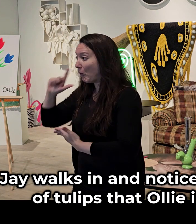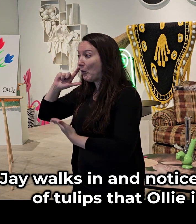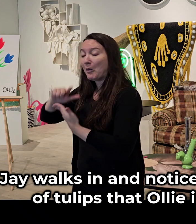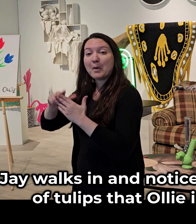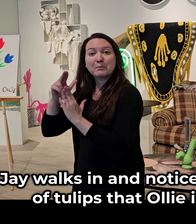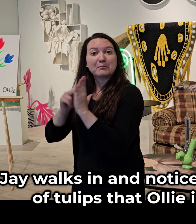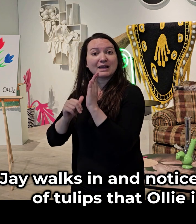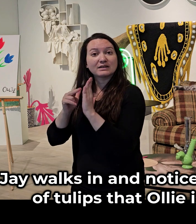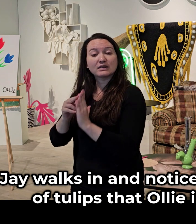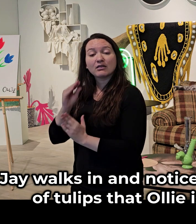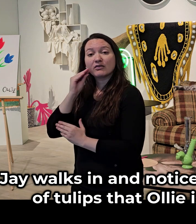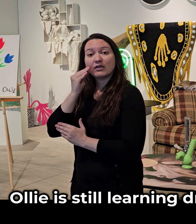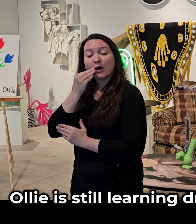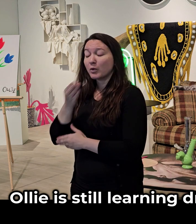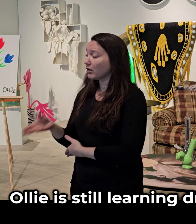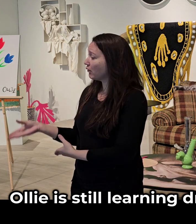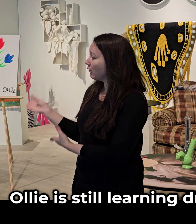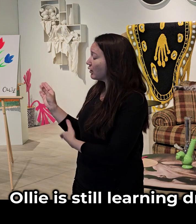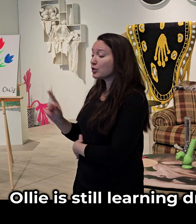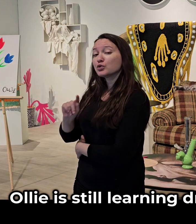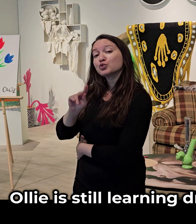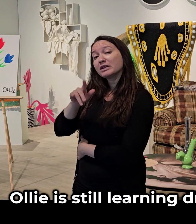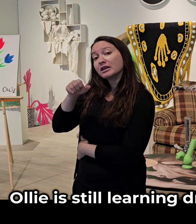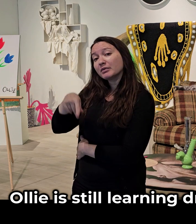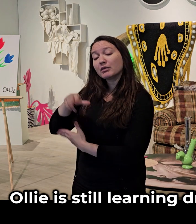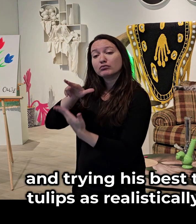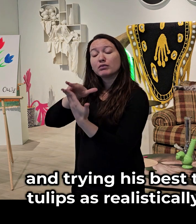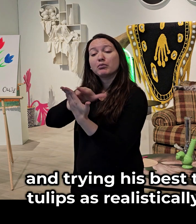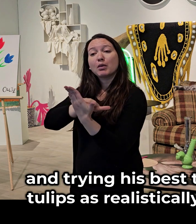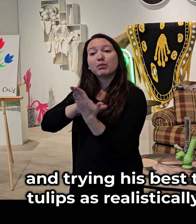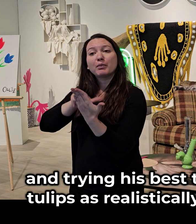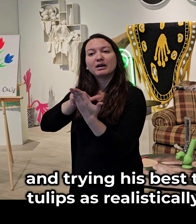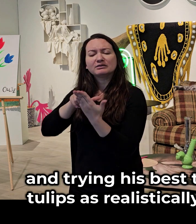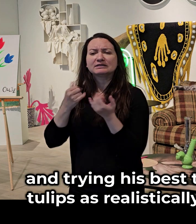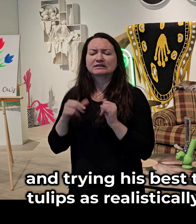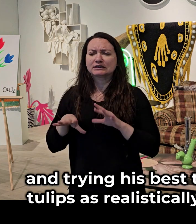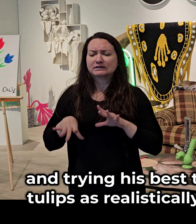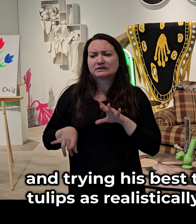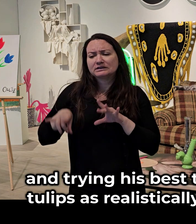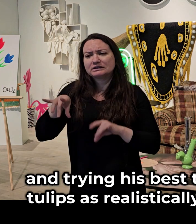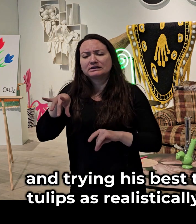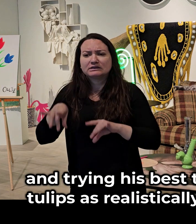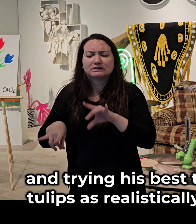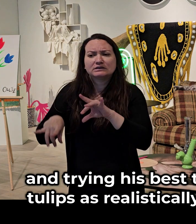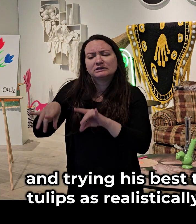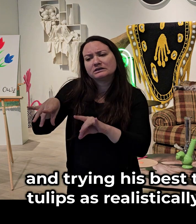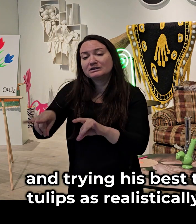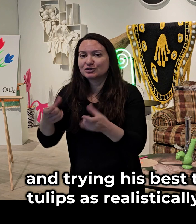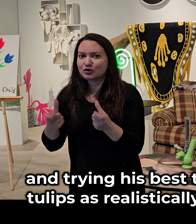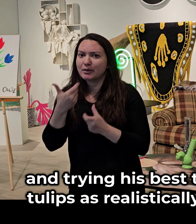painting. Ollie is still learning draftsmanship and trying his best to paint the tulips as realistically as he